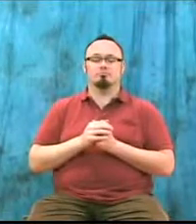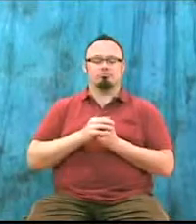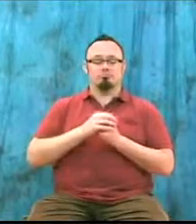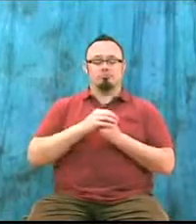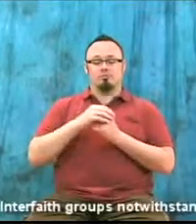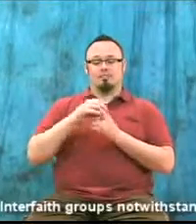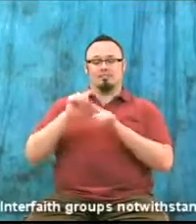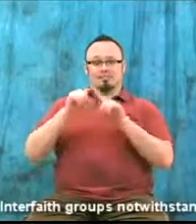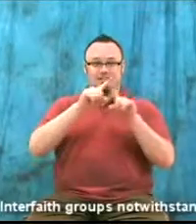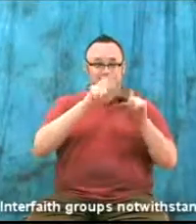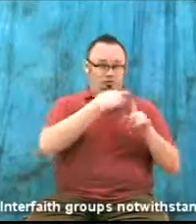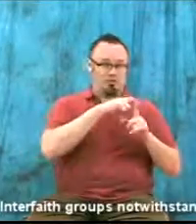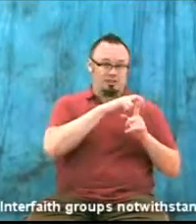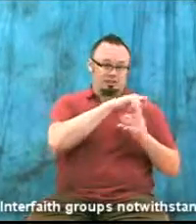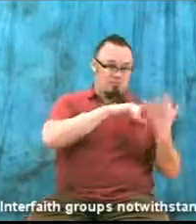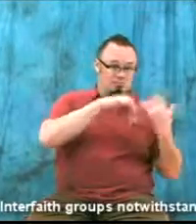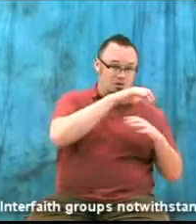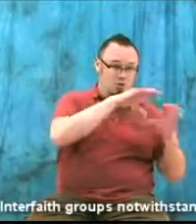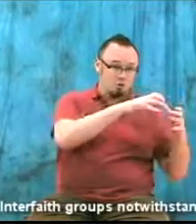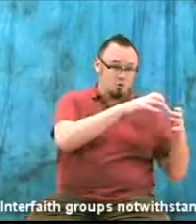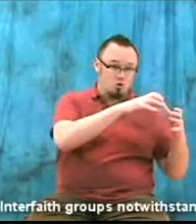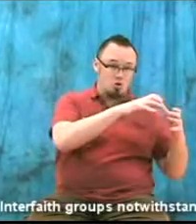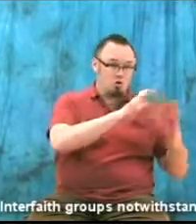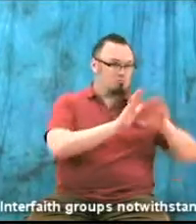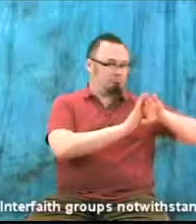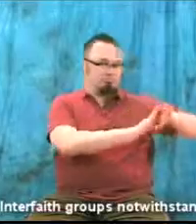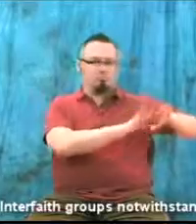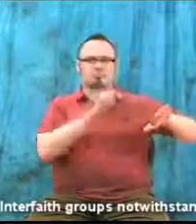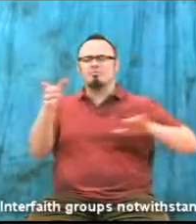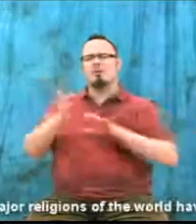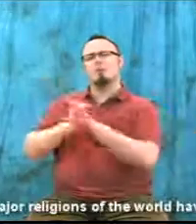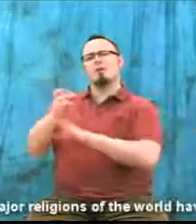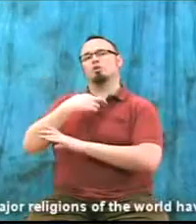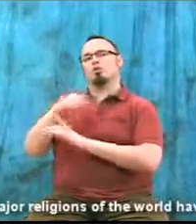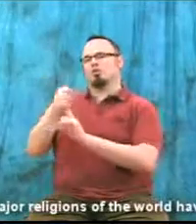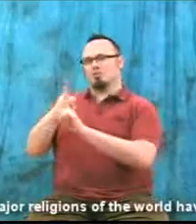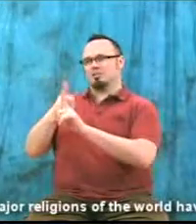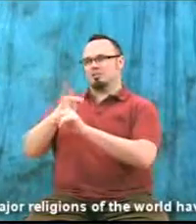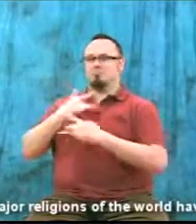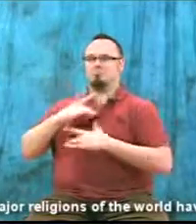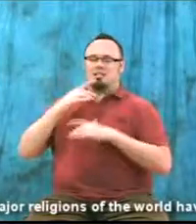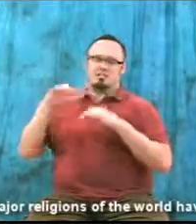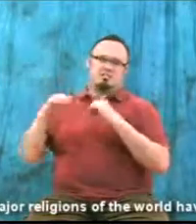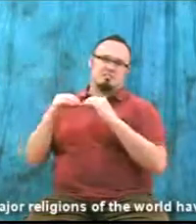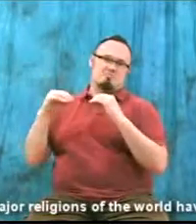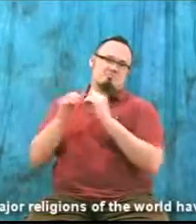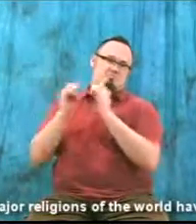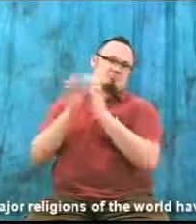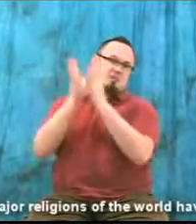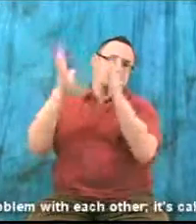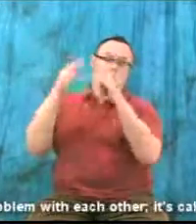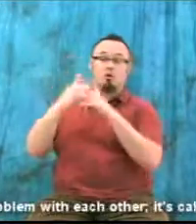Interfaith groups notwithstanding, major religions of the world have a big problem with each other. It's called hell.